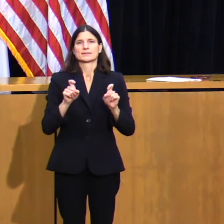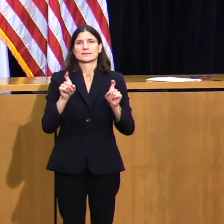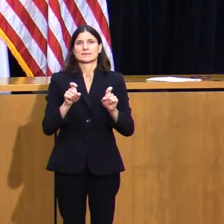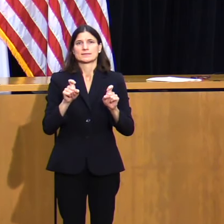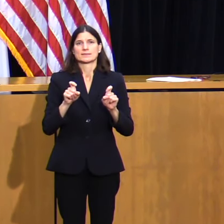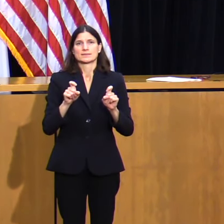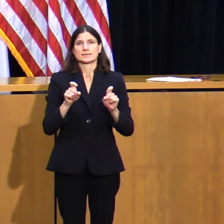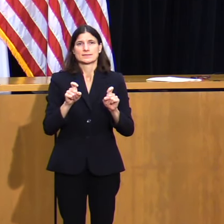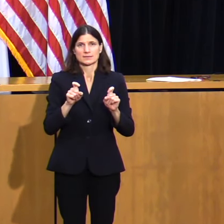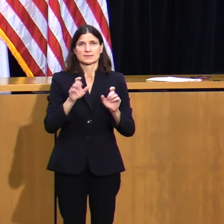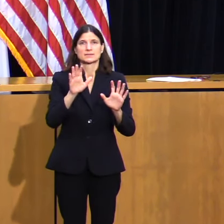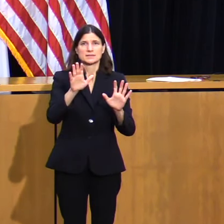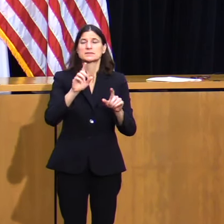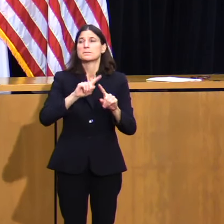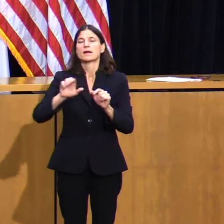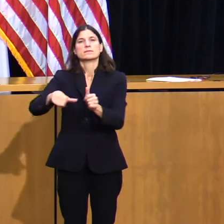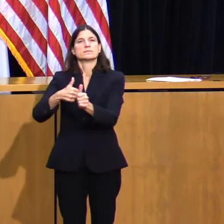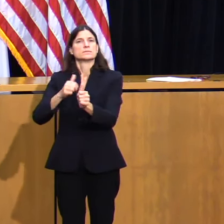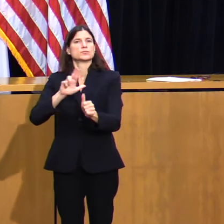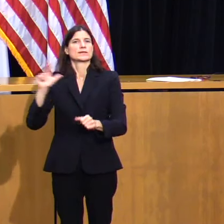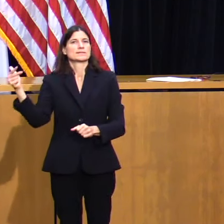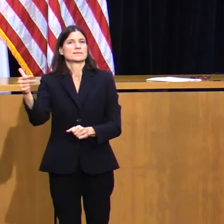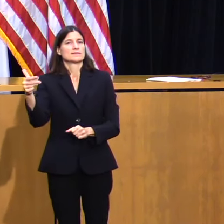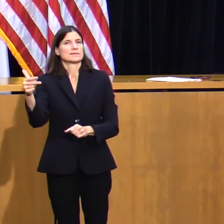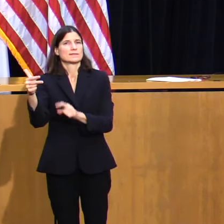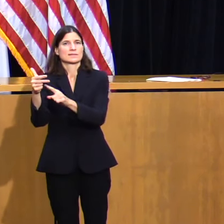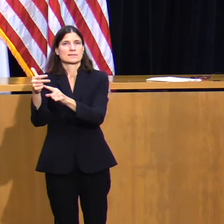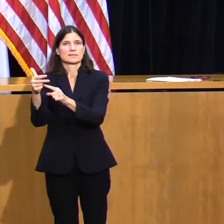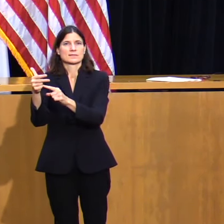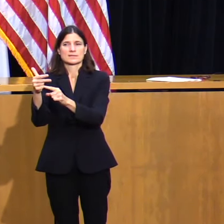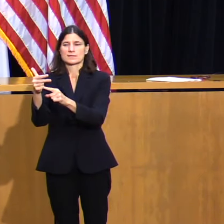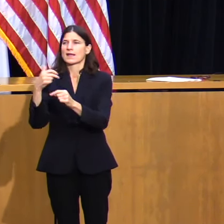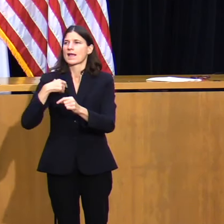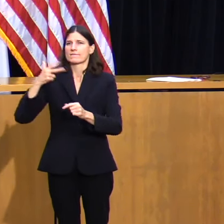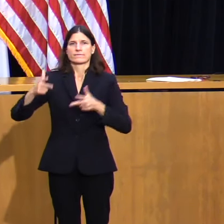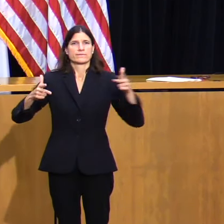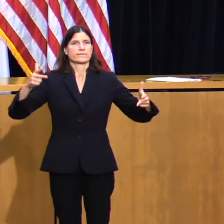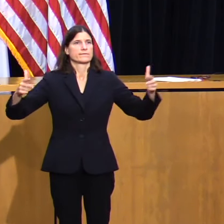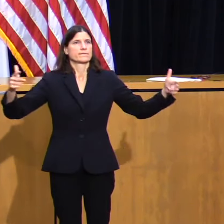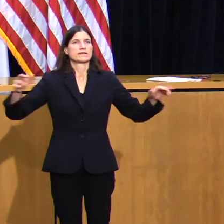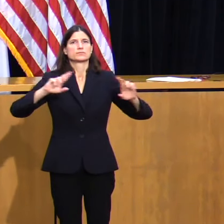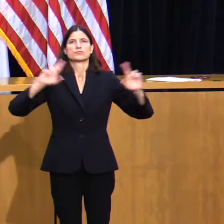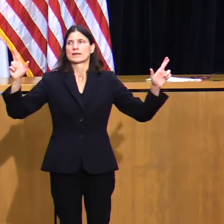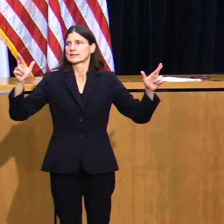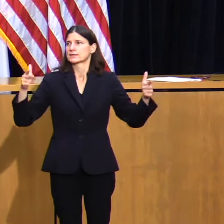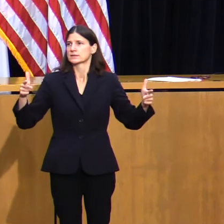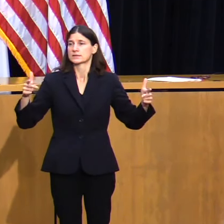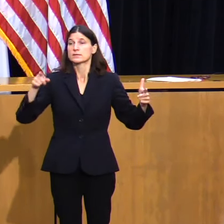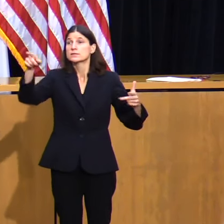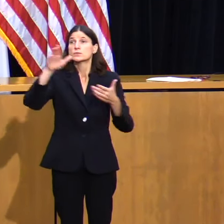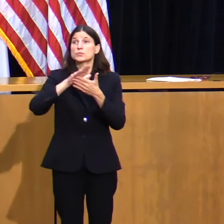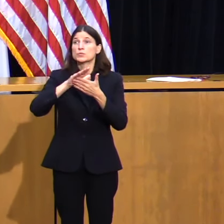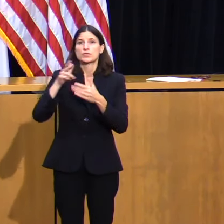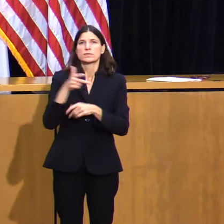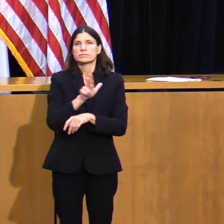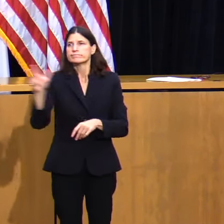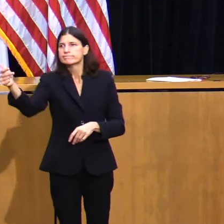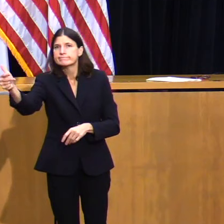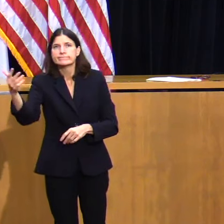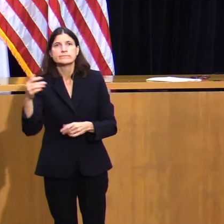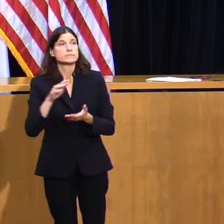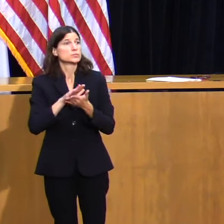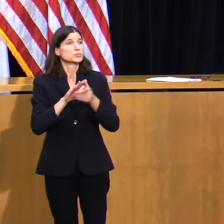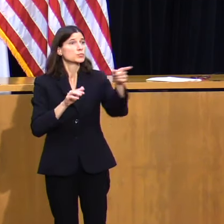see it as sort of an abundance of caution of being able to do, just like we do now, we have stopped the spread in 20 communities. Anyone